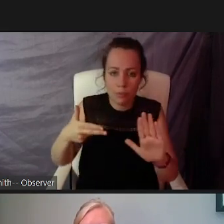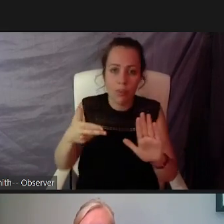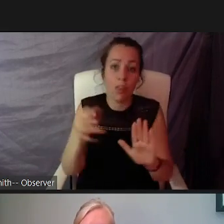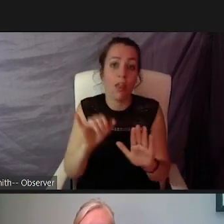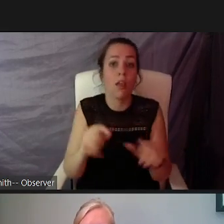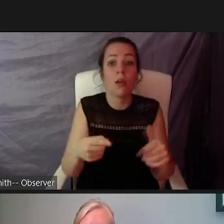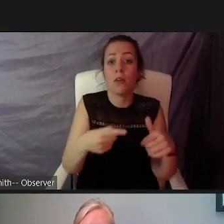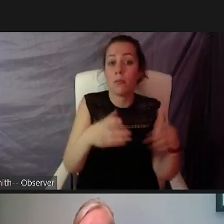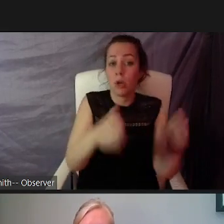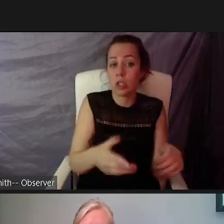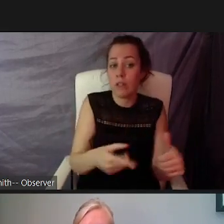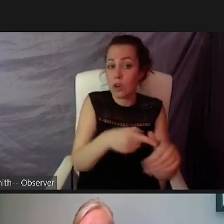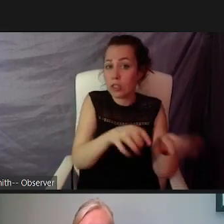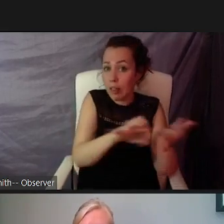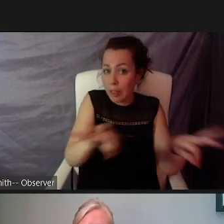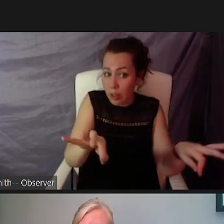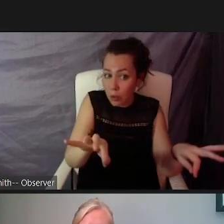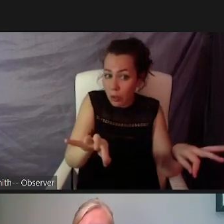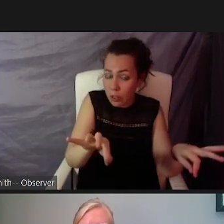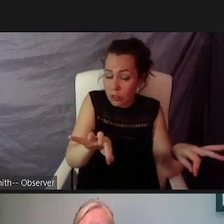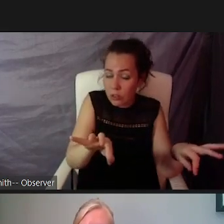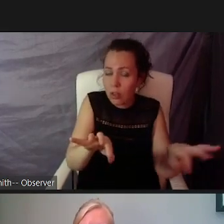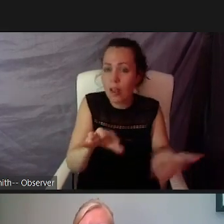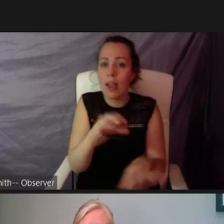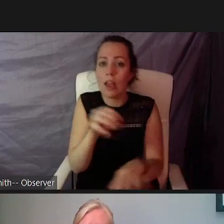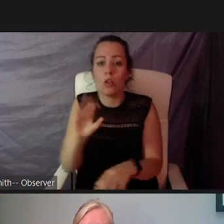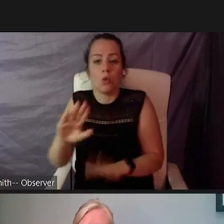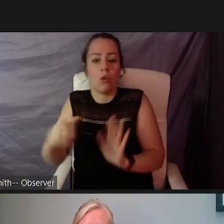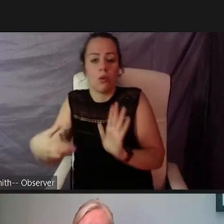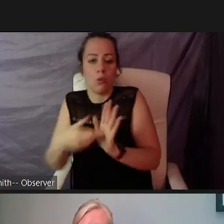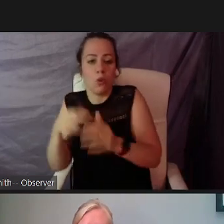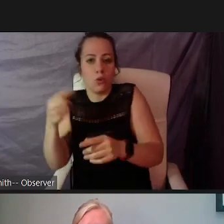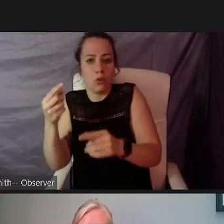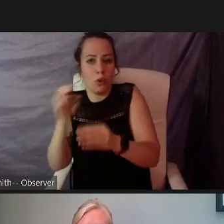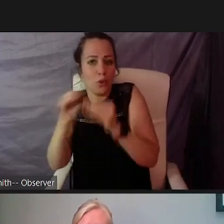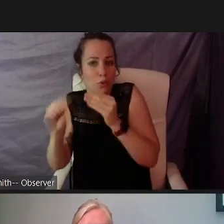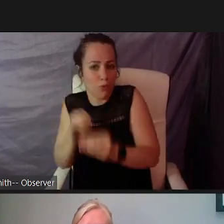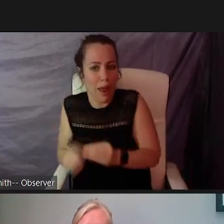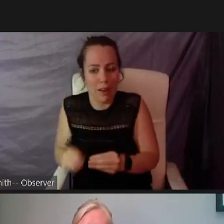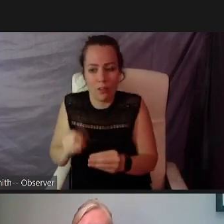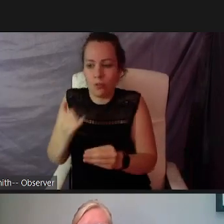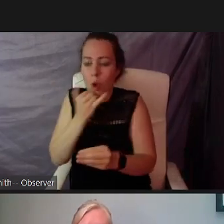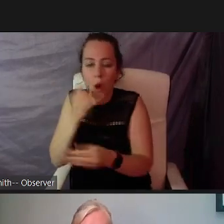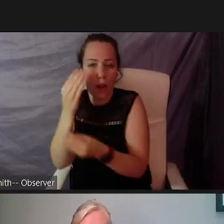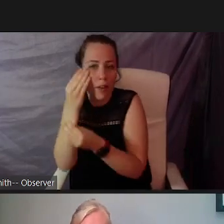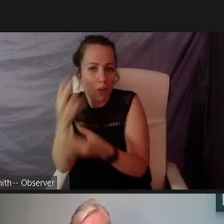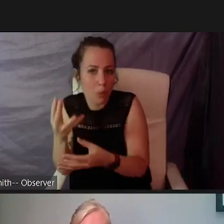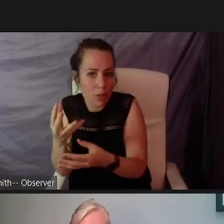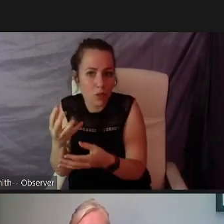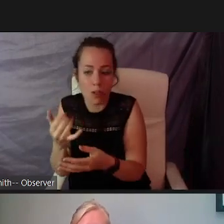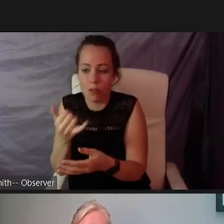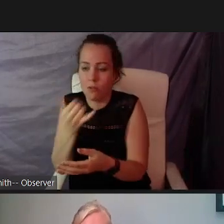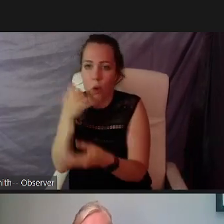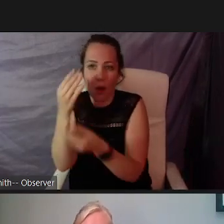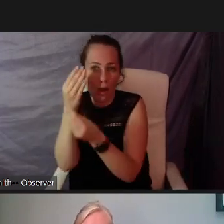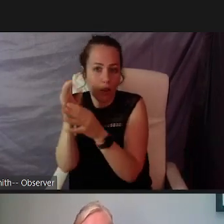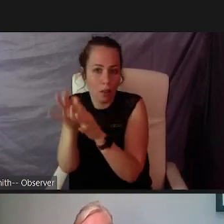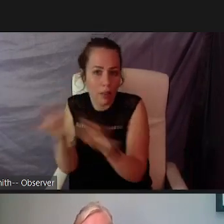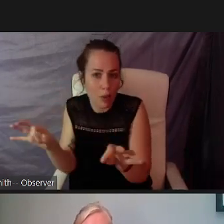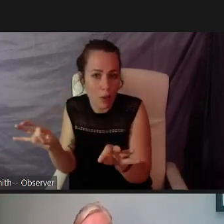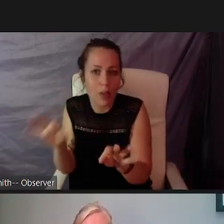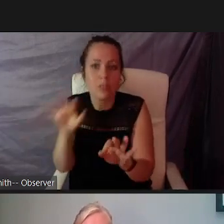around your role in correcting any misconceptions or misinformation or misuses of language out there. So that's